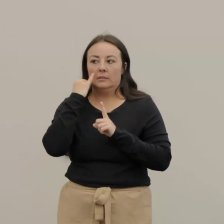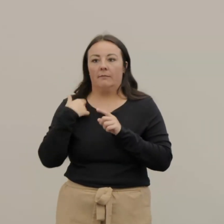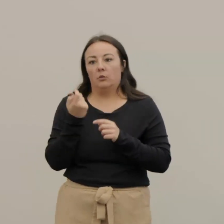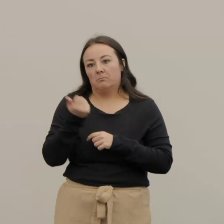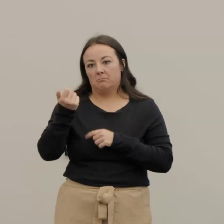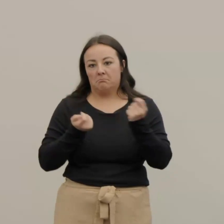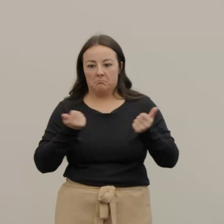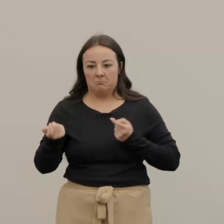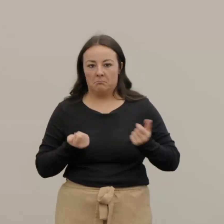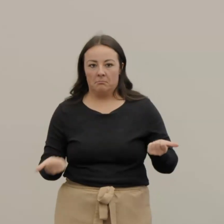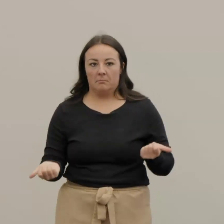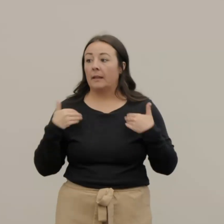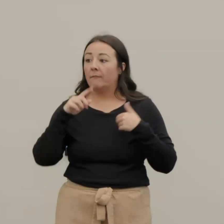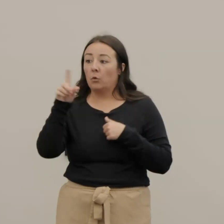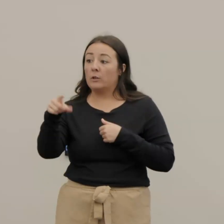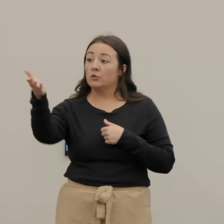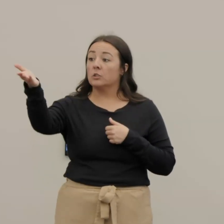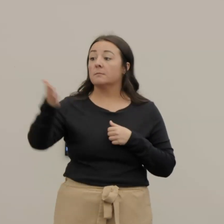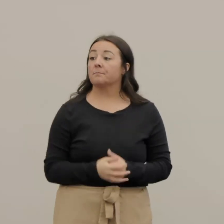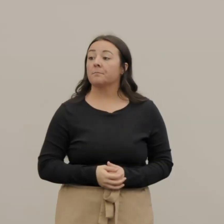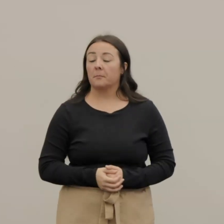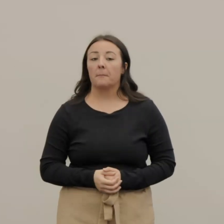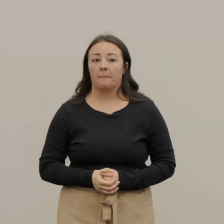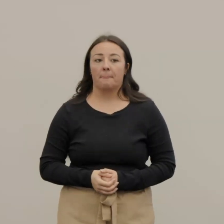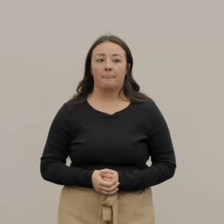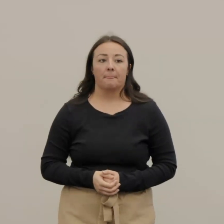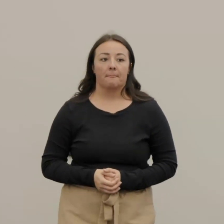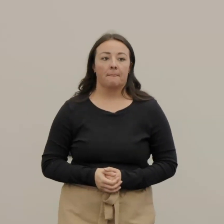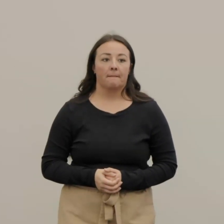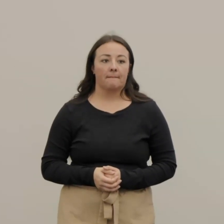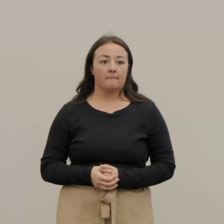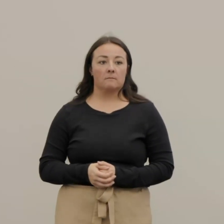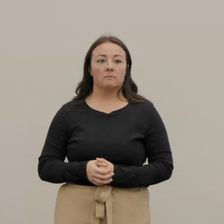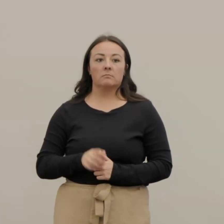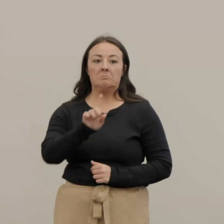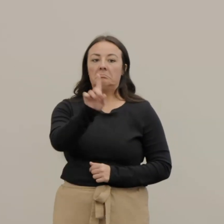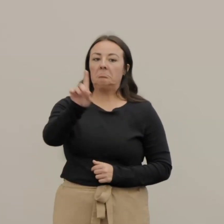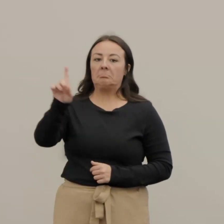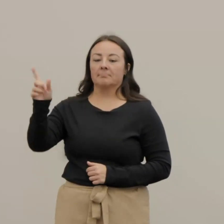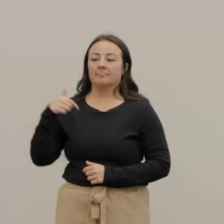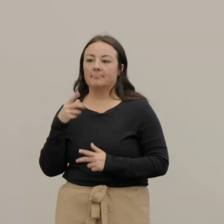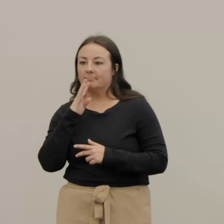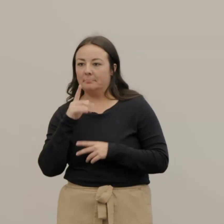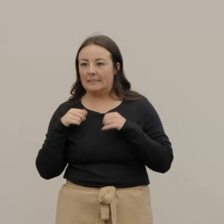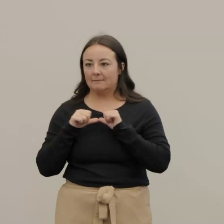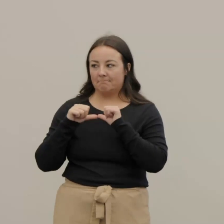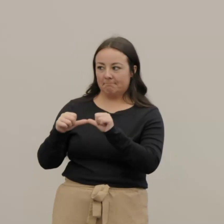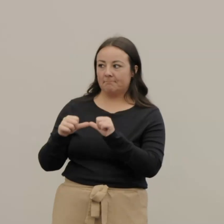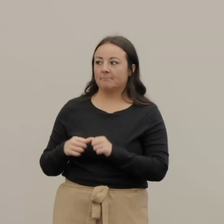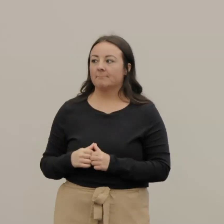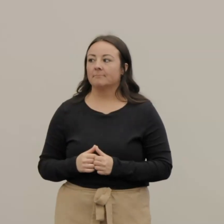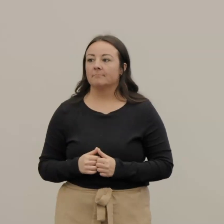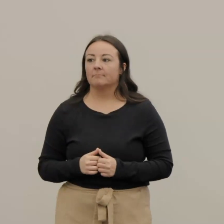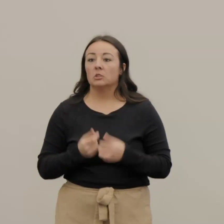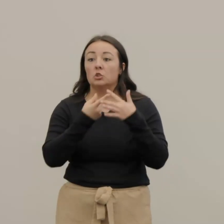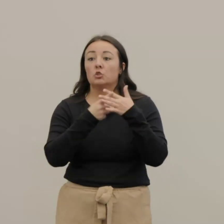It's important. Oh, we have a question over here while microphone is getting over there.